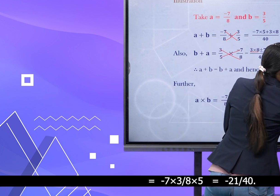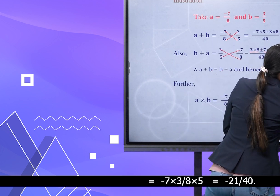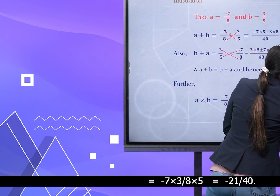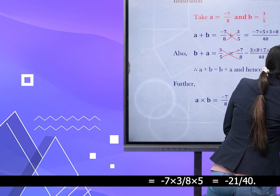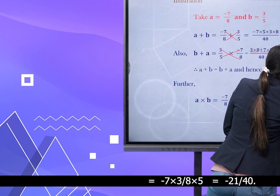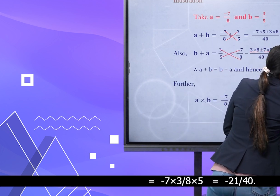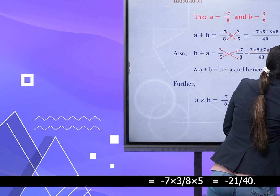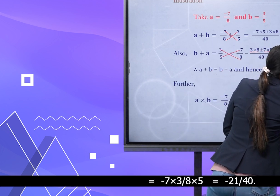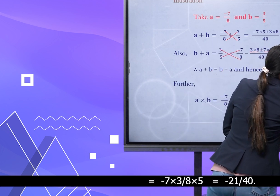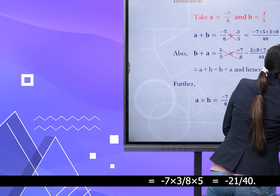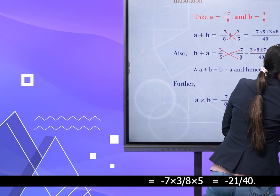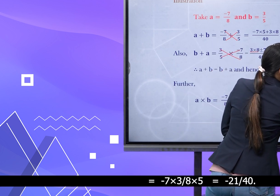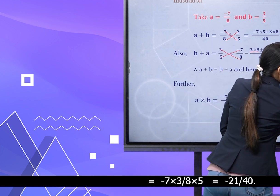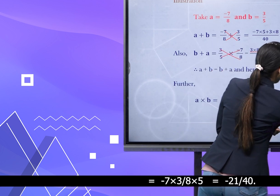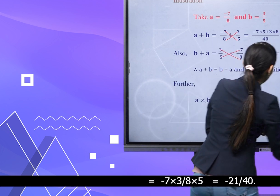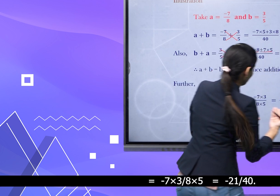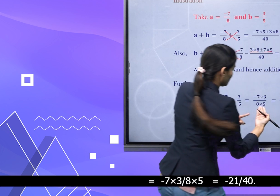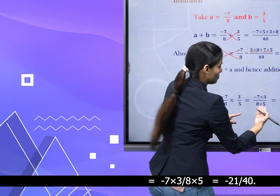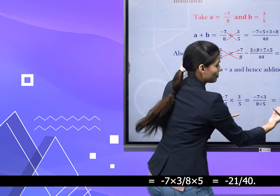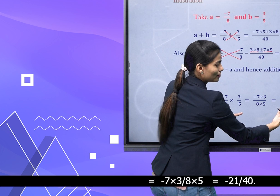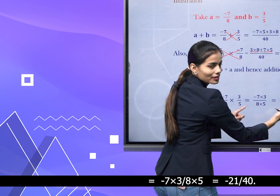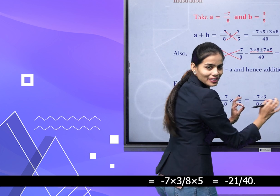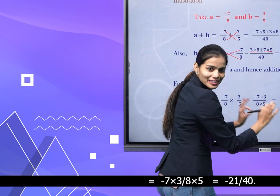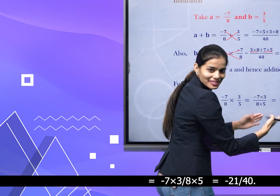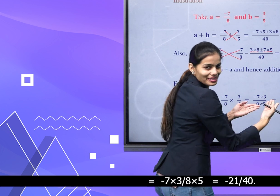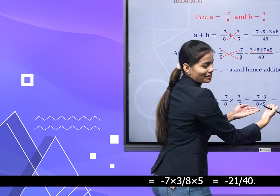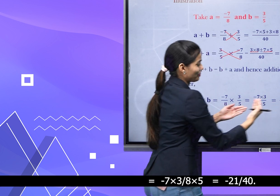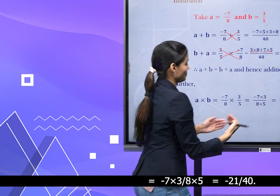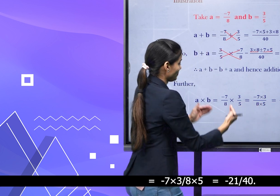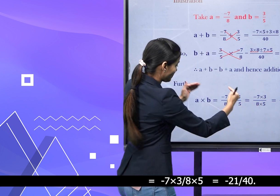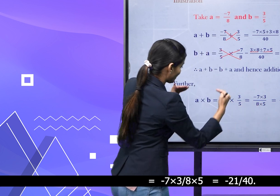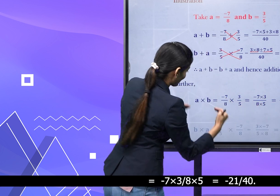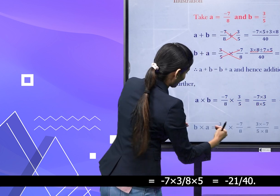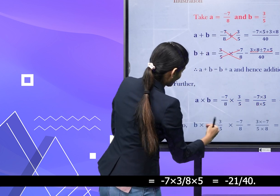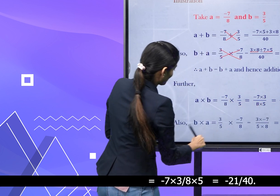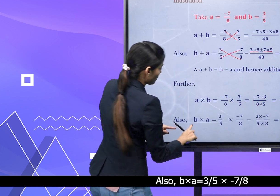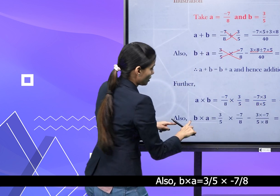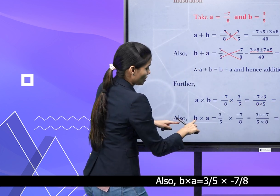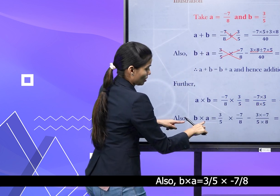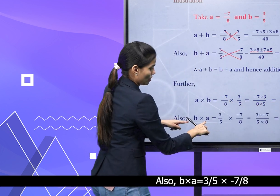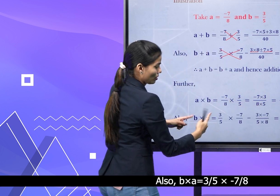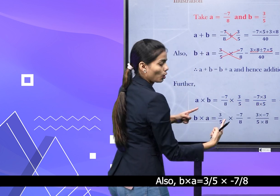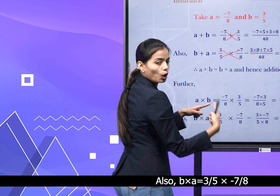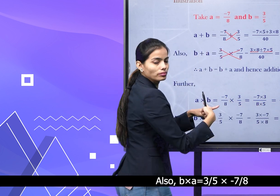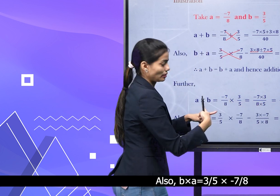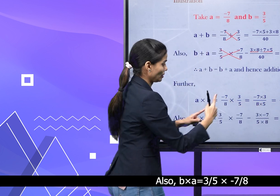40. Also, b into